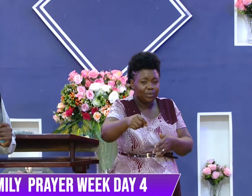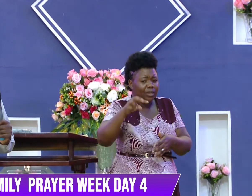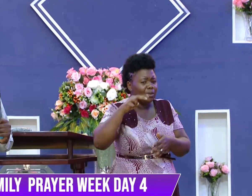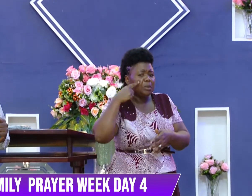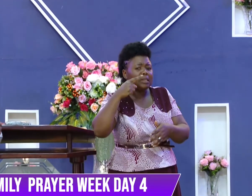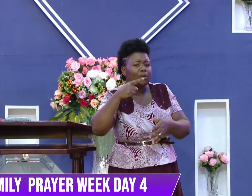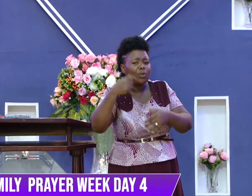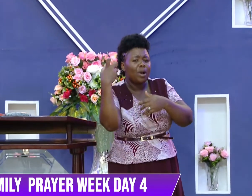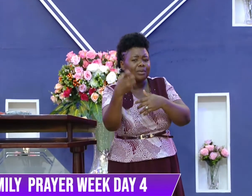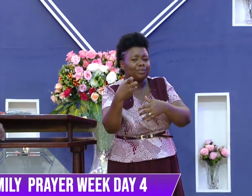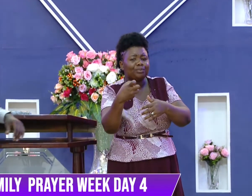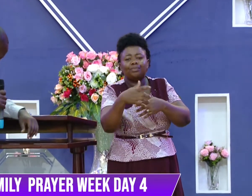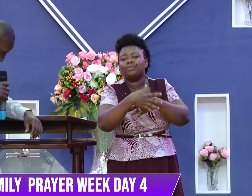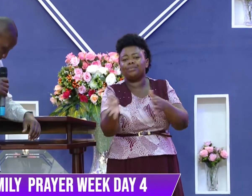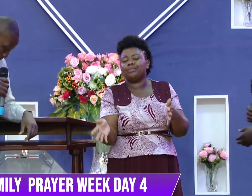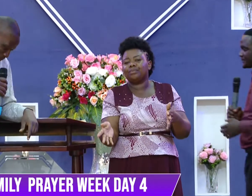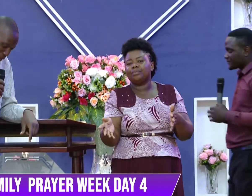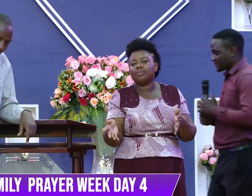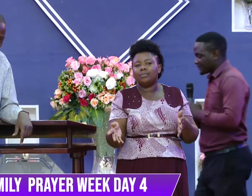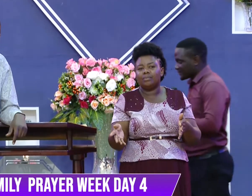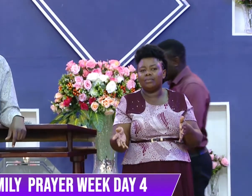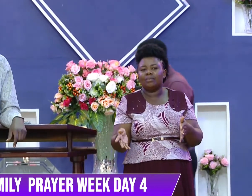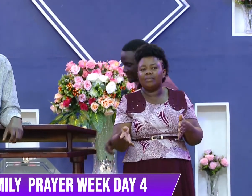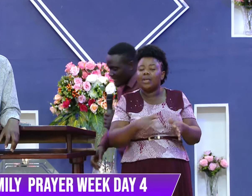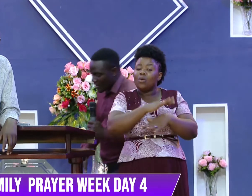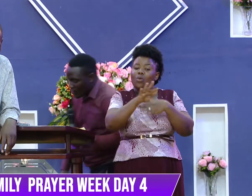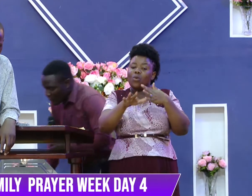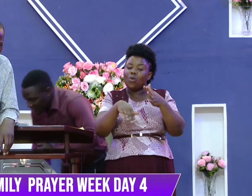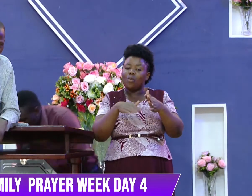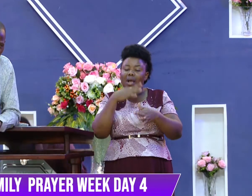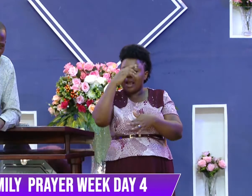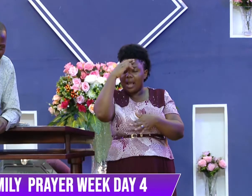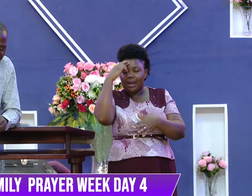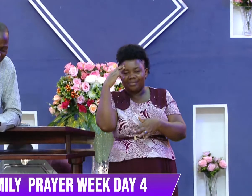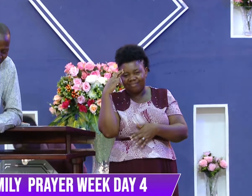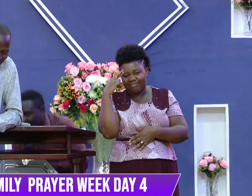in and see who had hit the door. All the